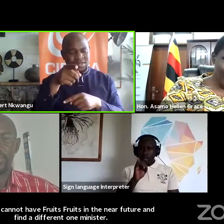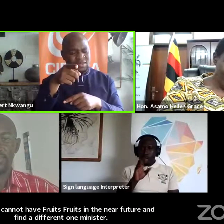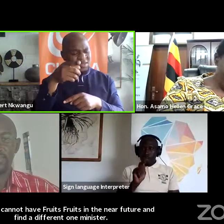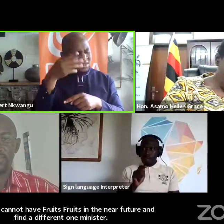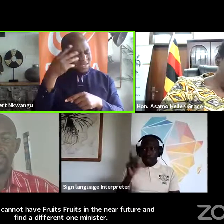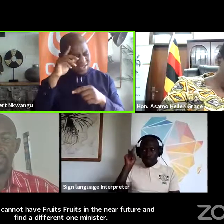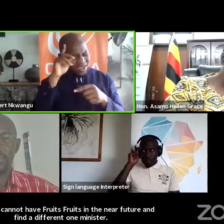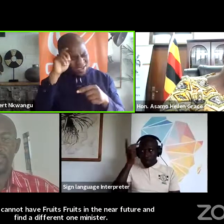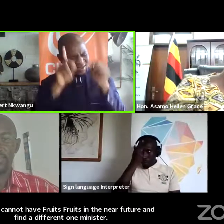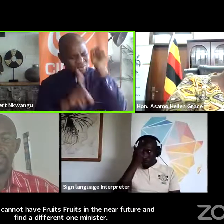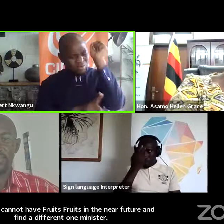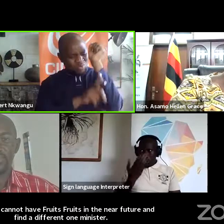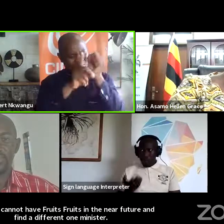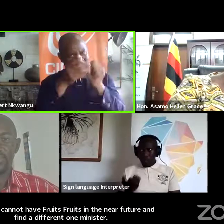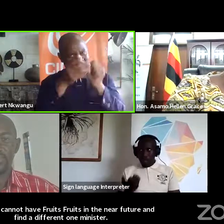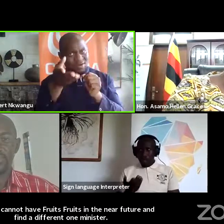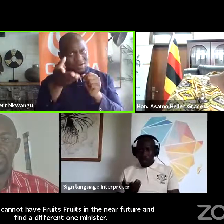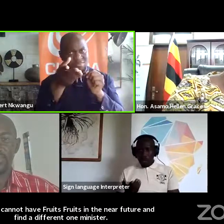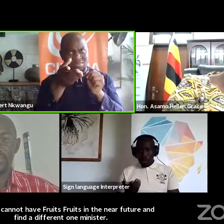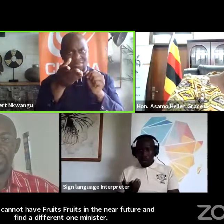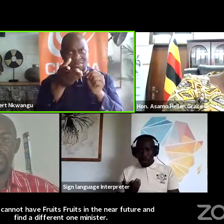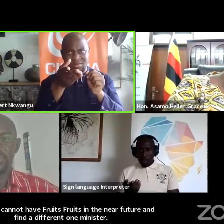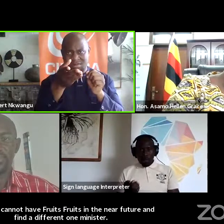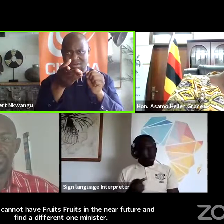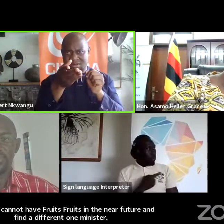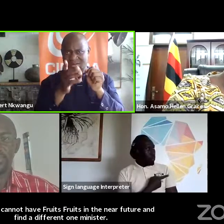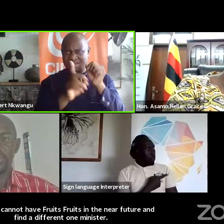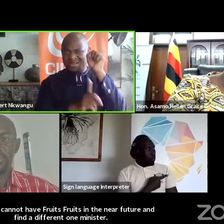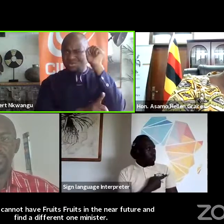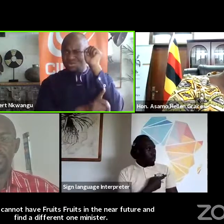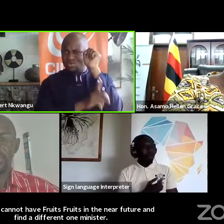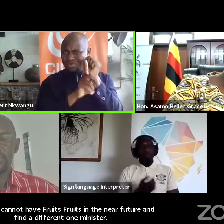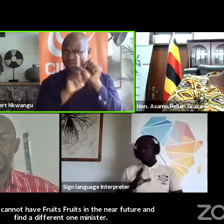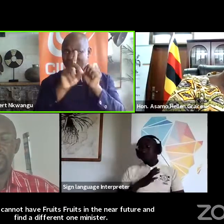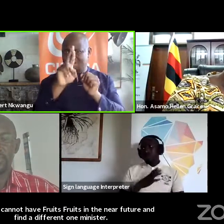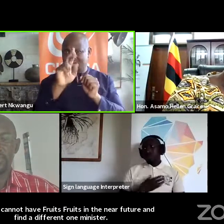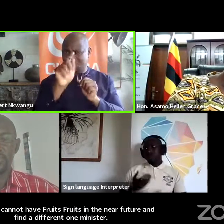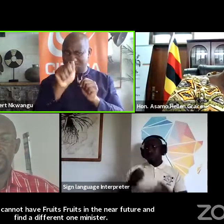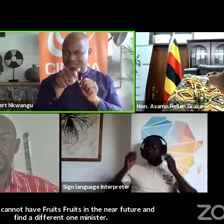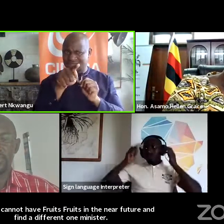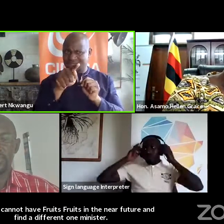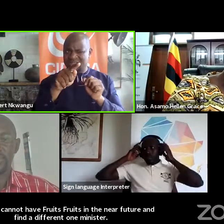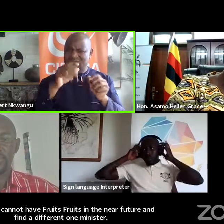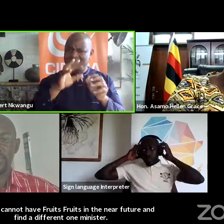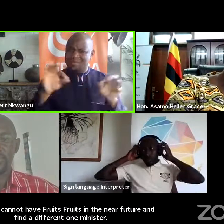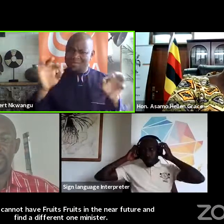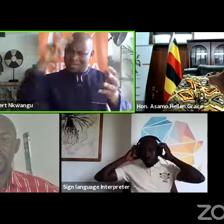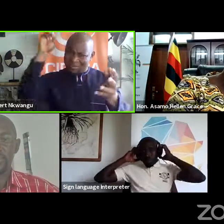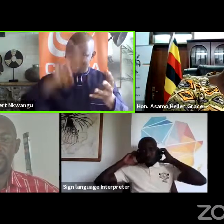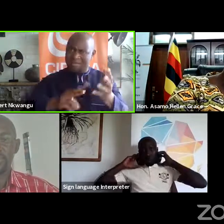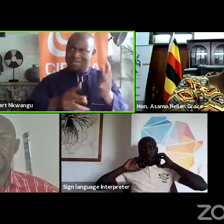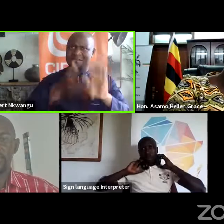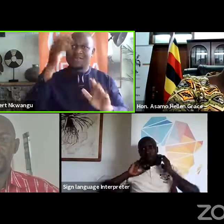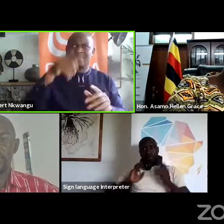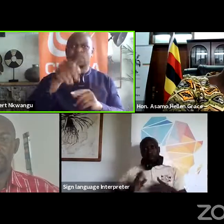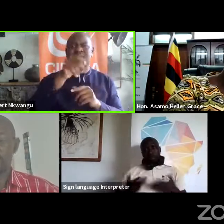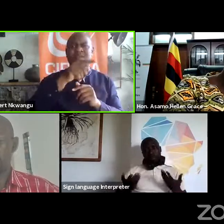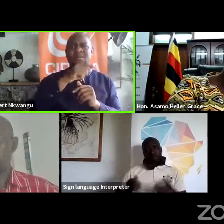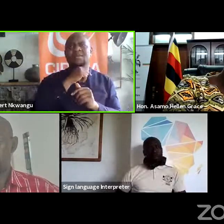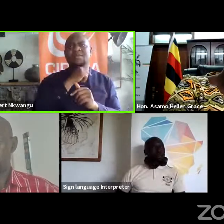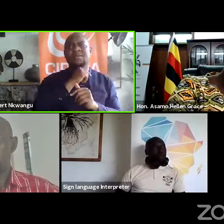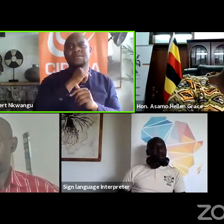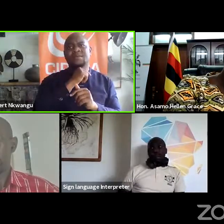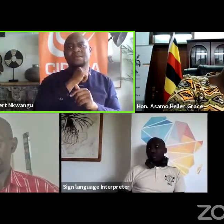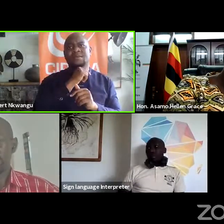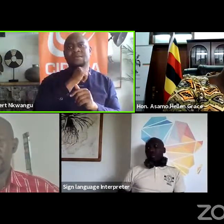policy in response to the disabilities, I believe the draft is out. It's quite